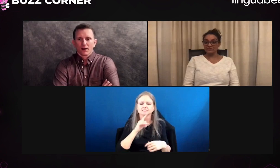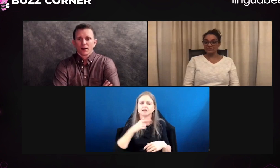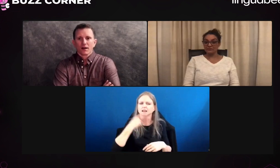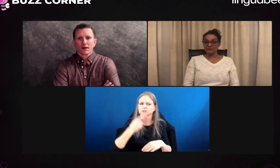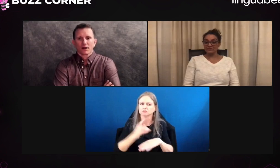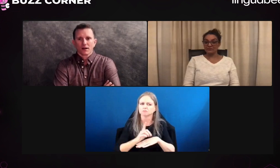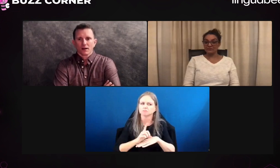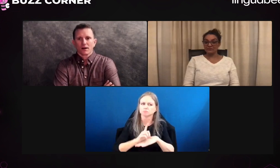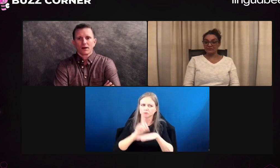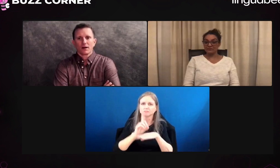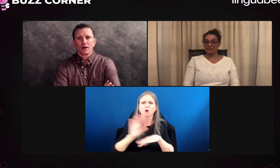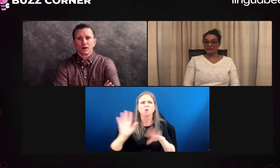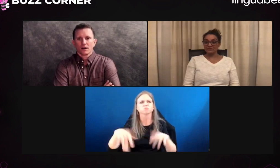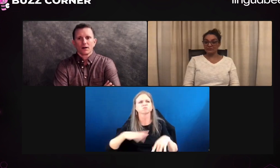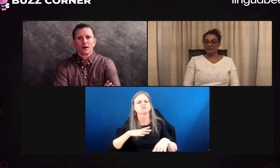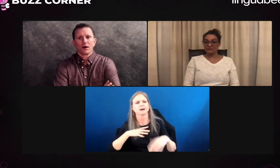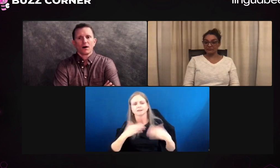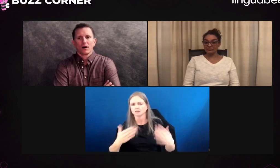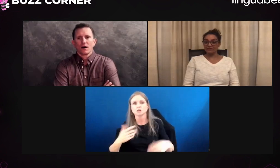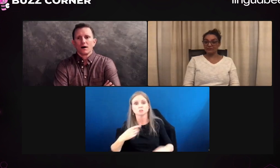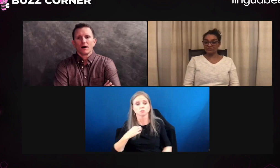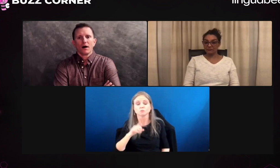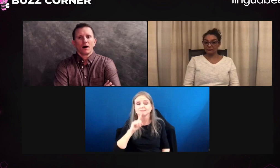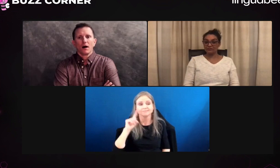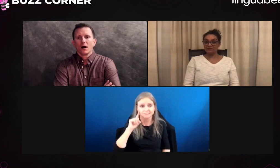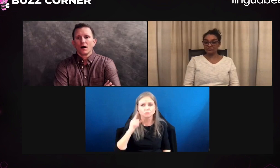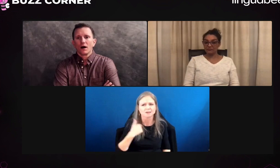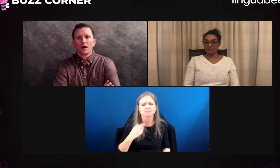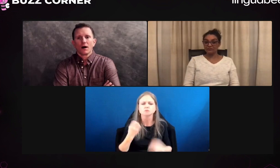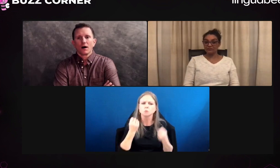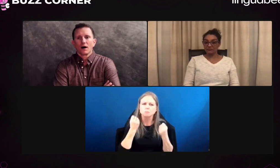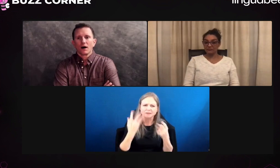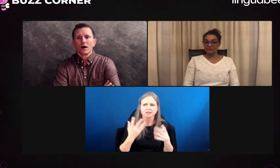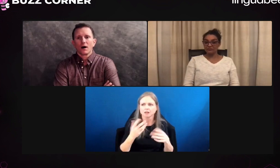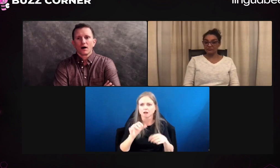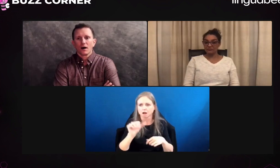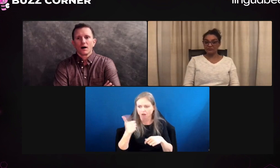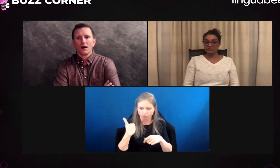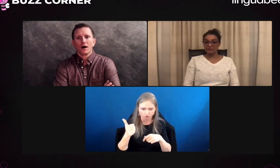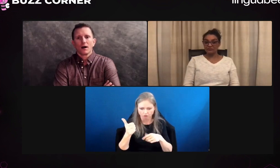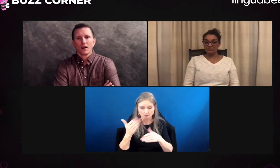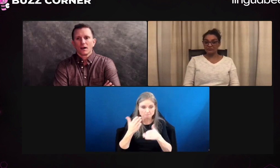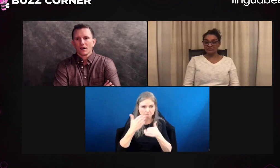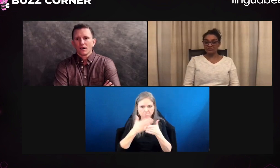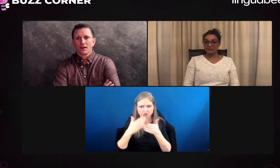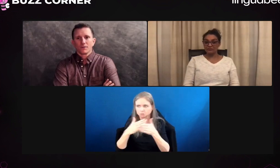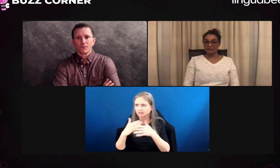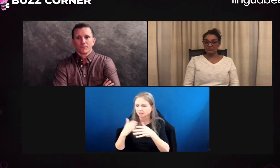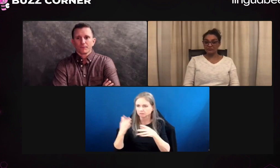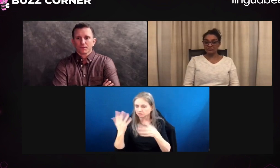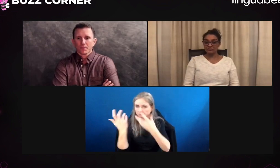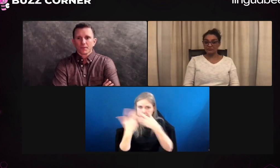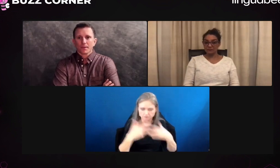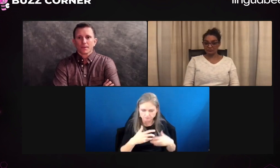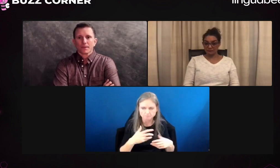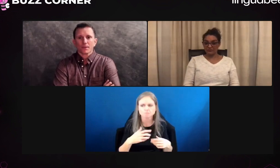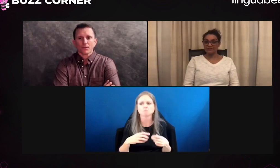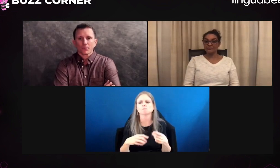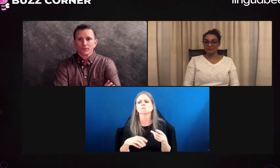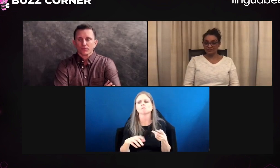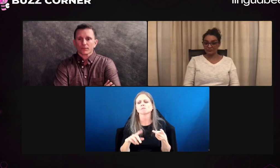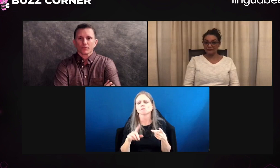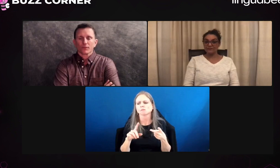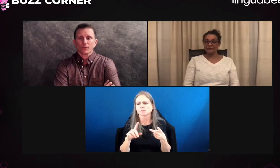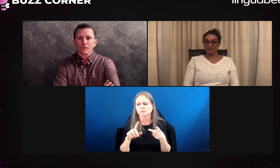And so that's one thing. And that is a privilege that hearing people have, right? So as deaf individuals, we have so many